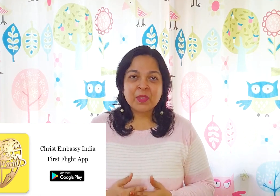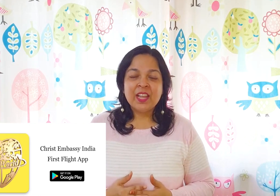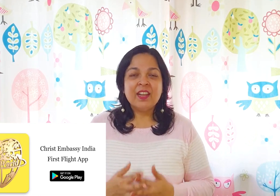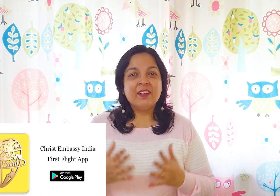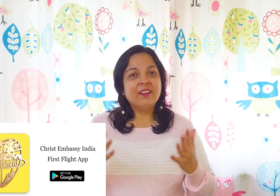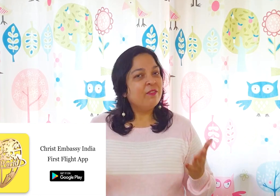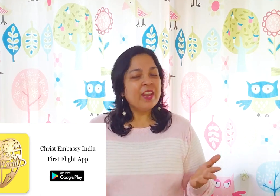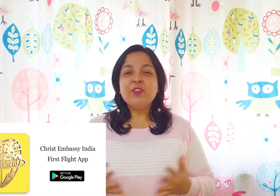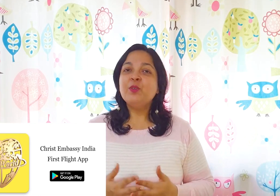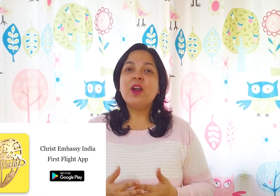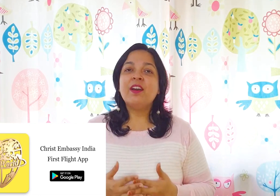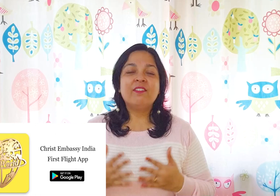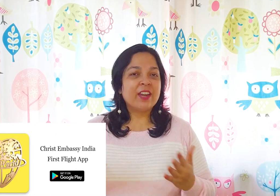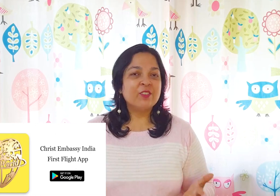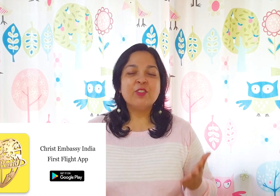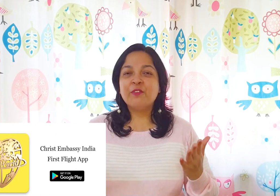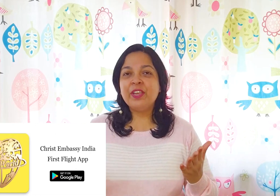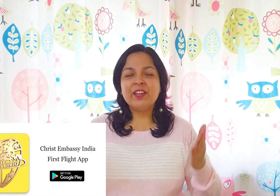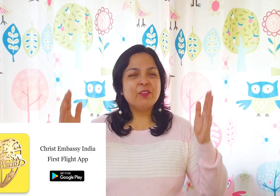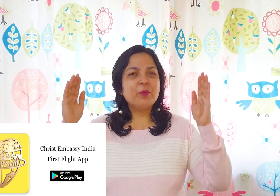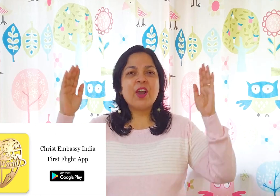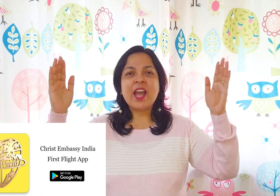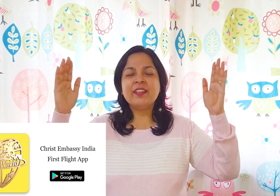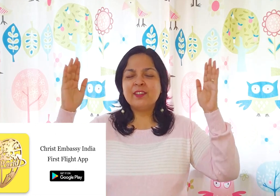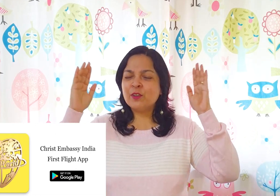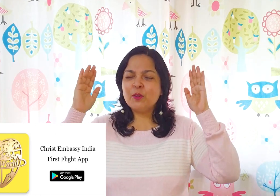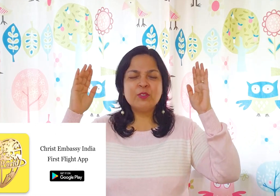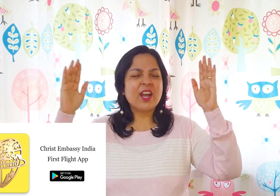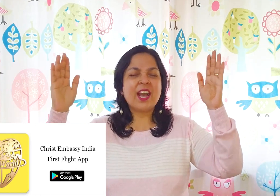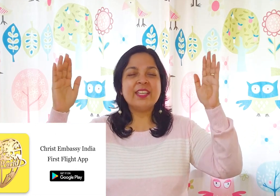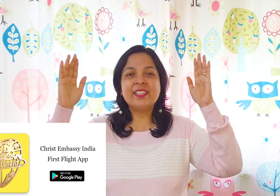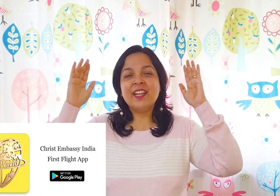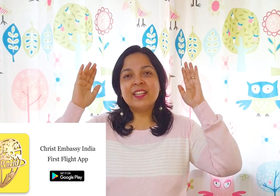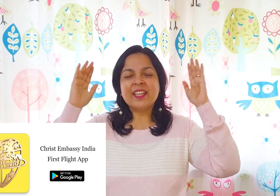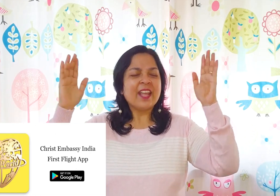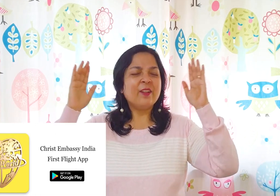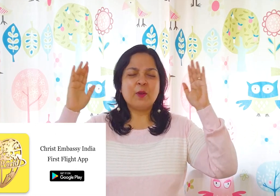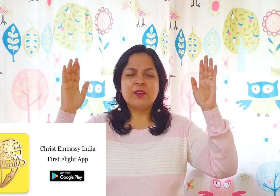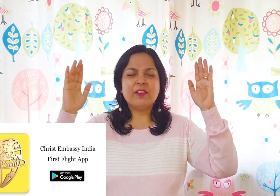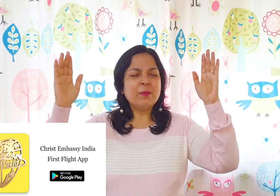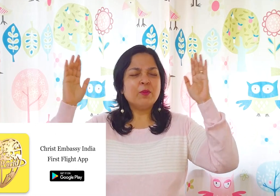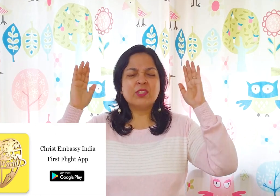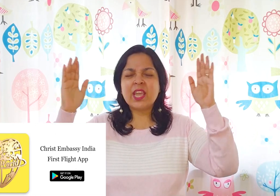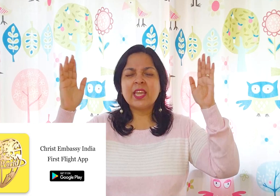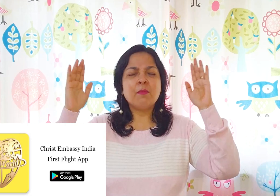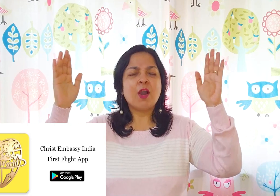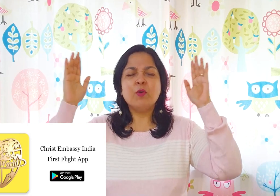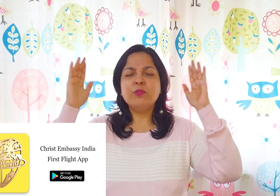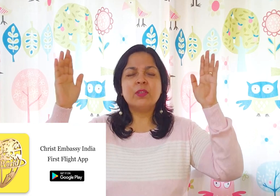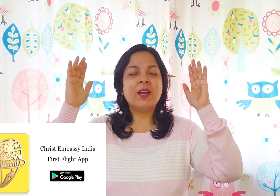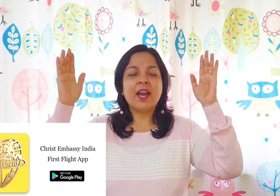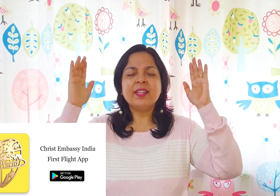today. Wherever you are, rise on your feet, lift up your hand, close your eyes. Thank God. Ribo seke